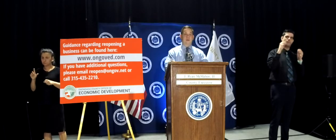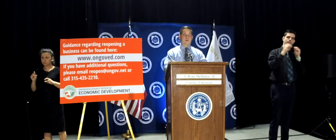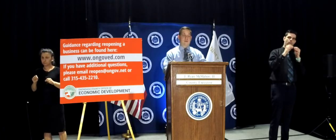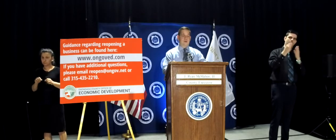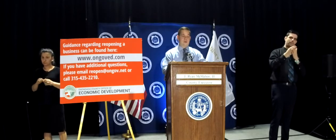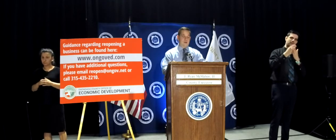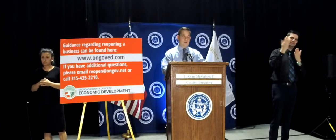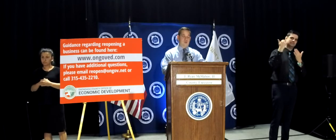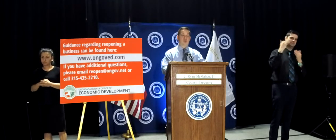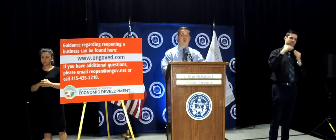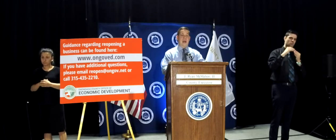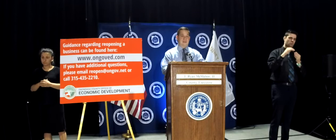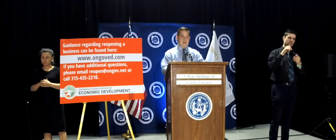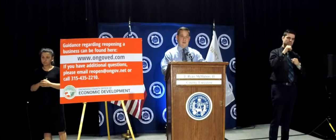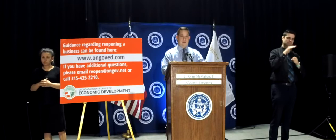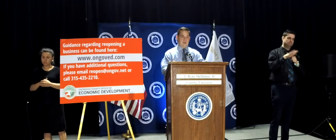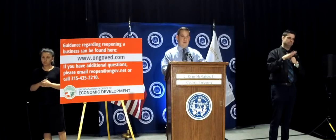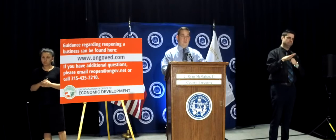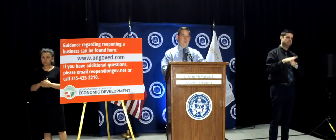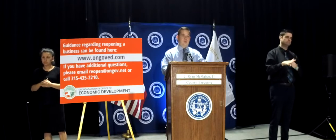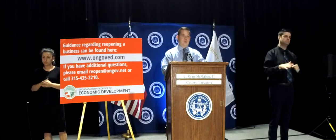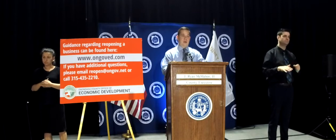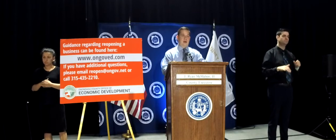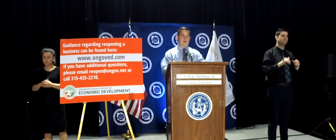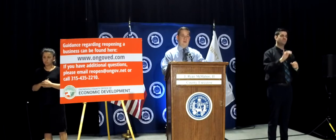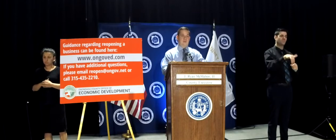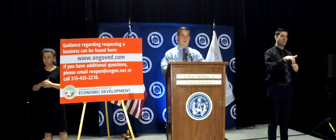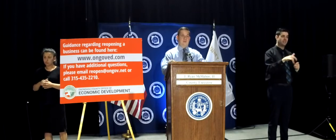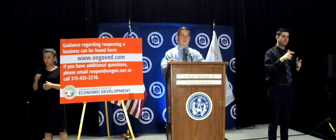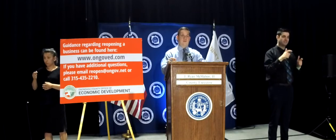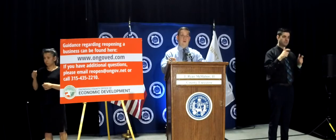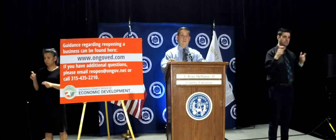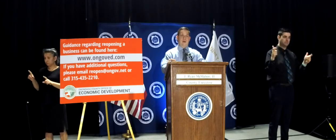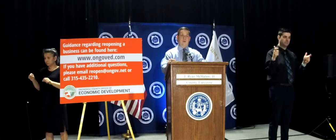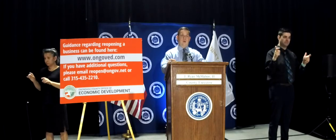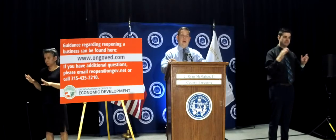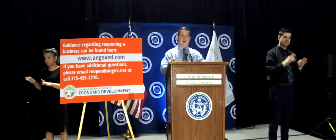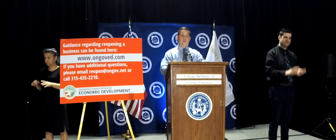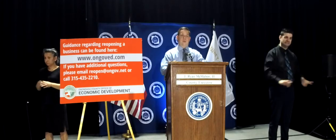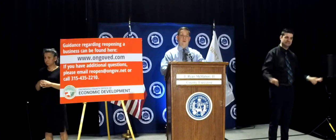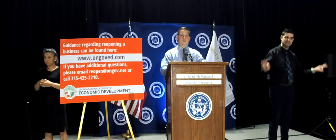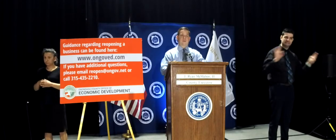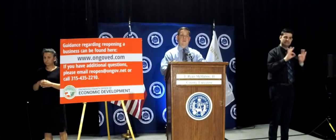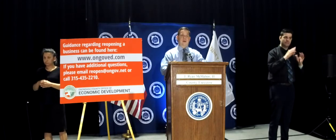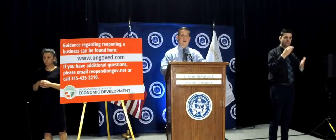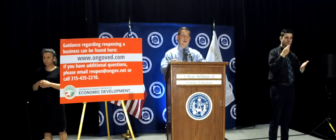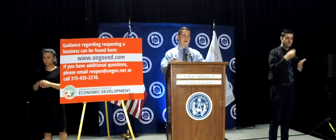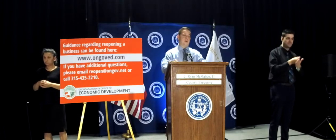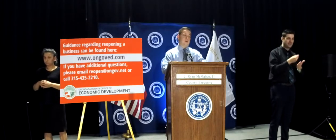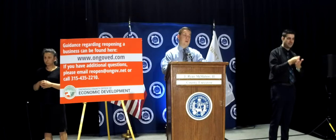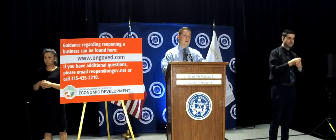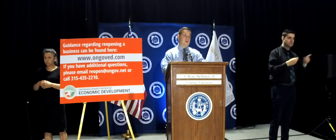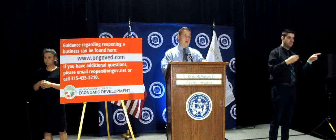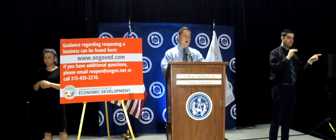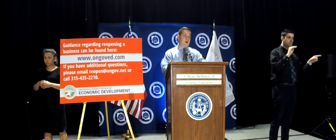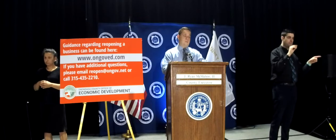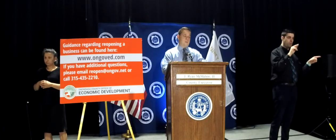one that is drastic when you look at the funding Monroe got compared to Onondaga